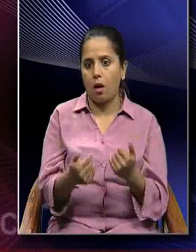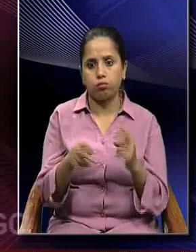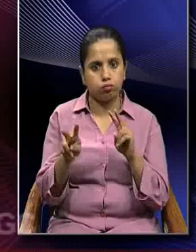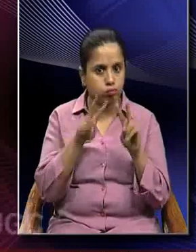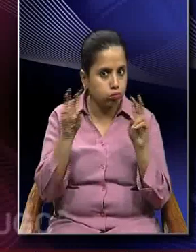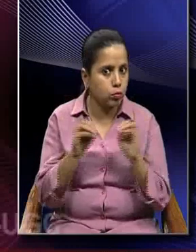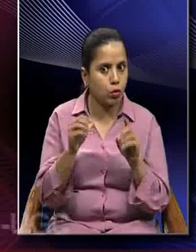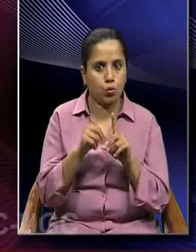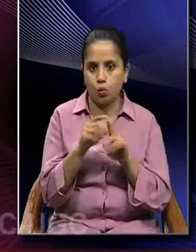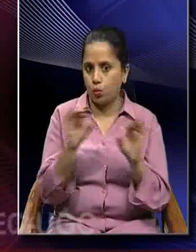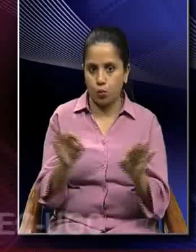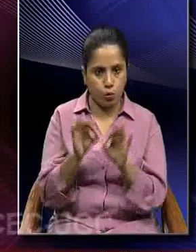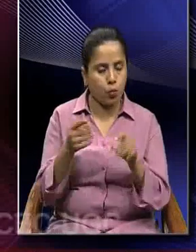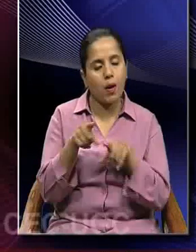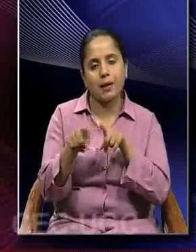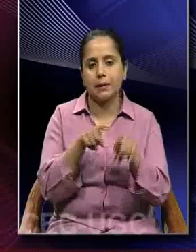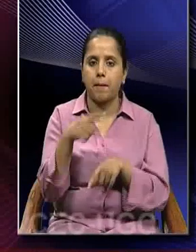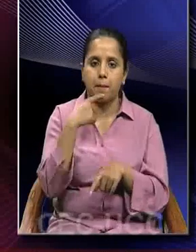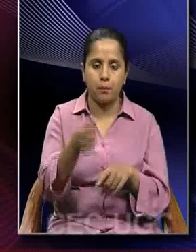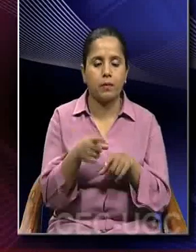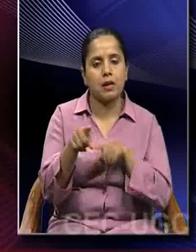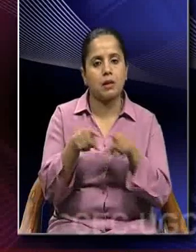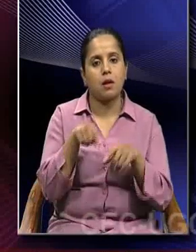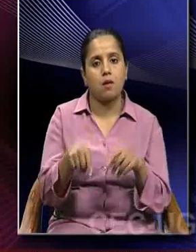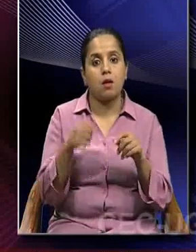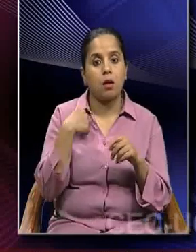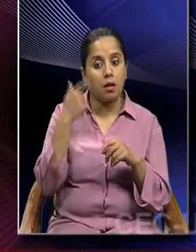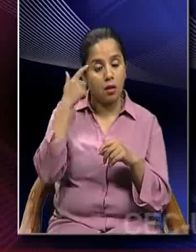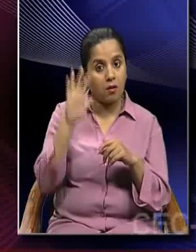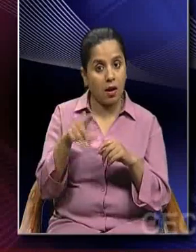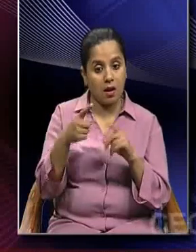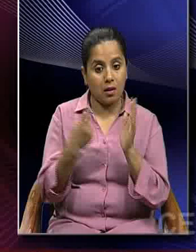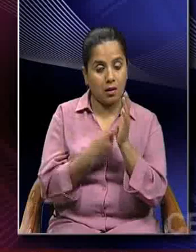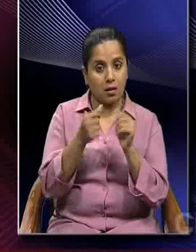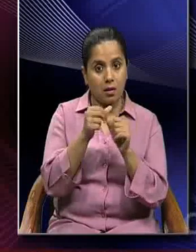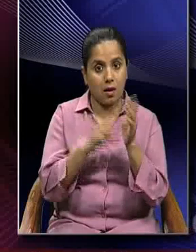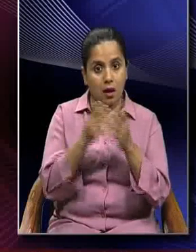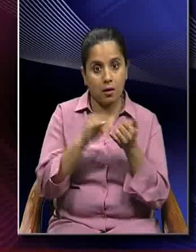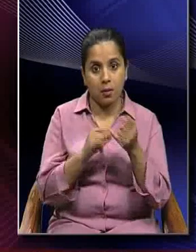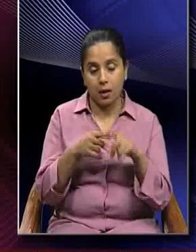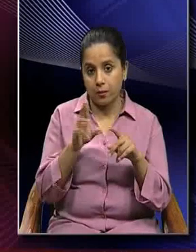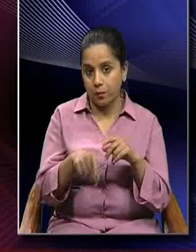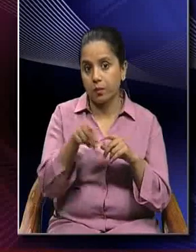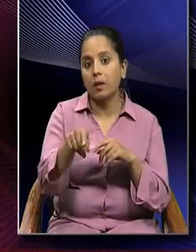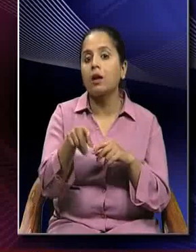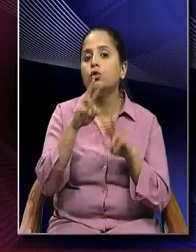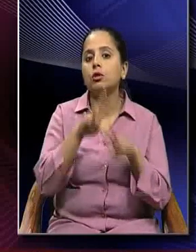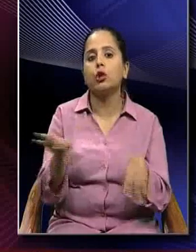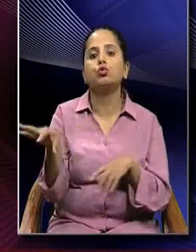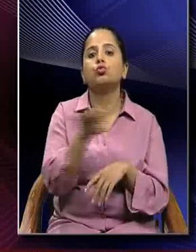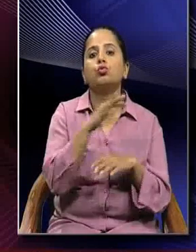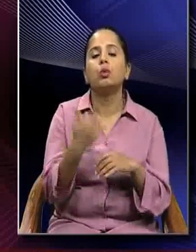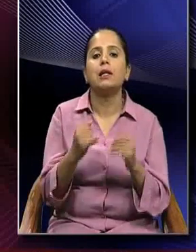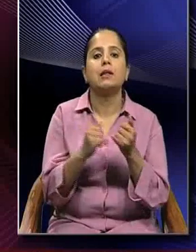consideration. For example, suppose the assumption of randomization is violated when researcher chooses a sample that